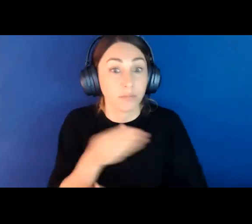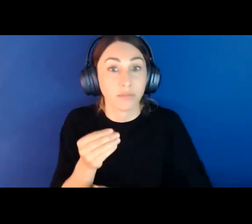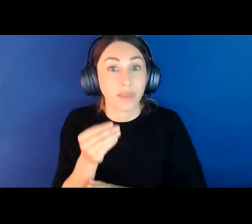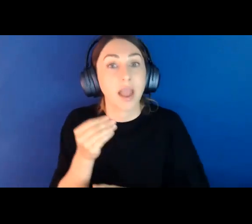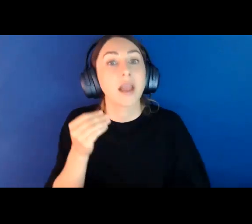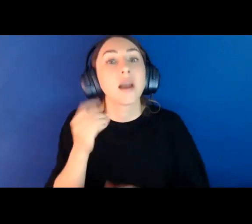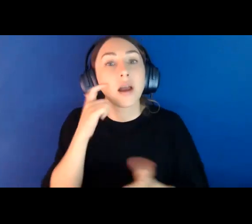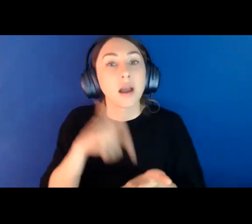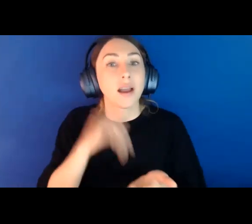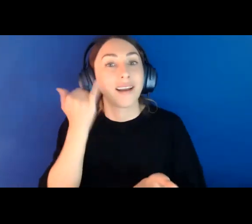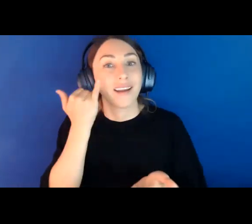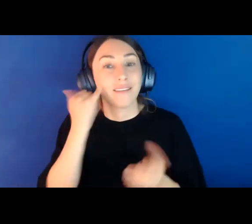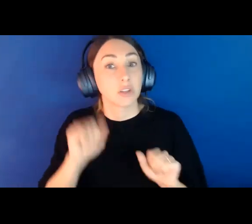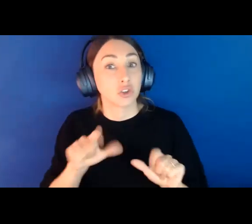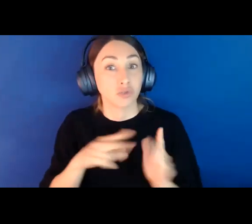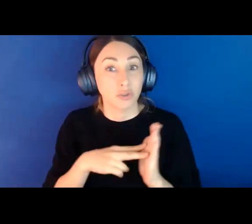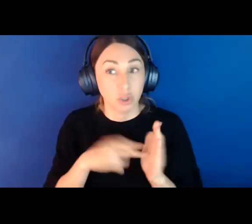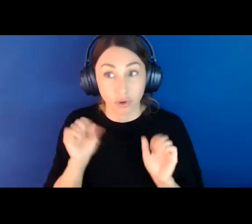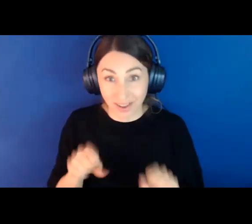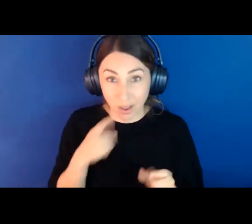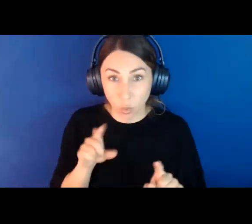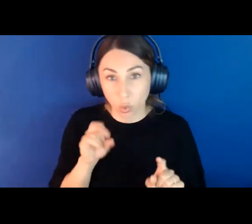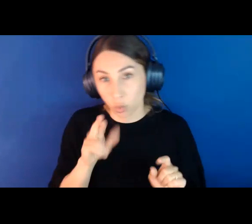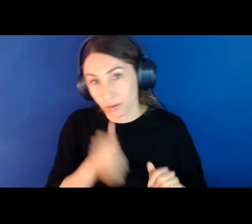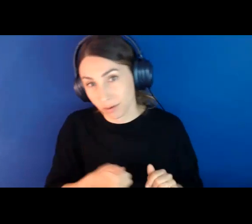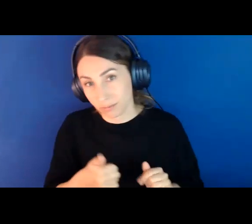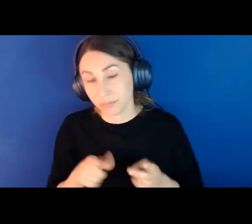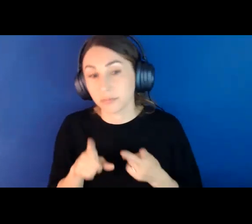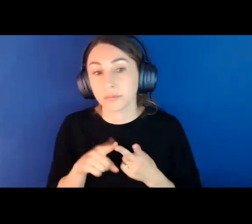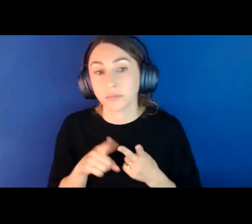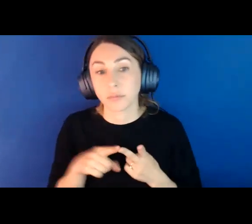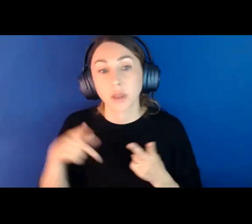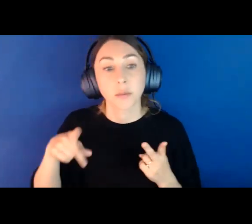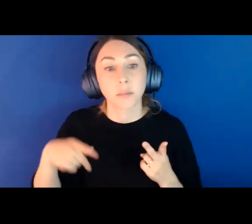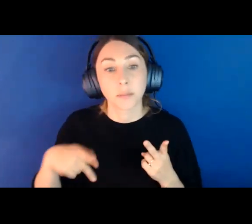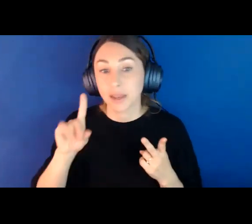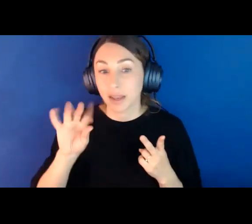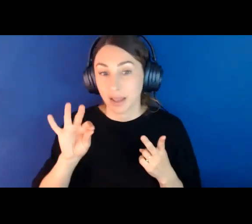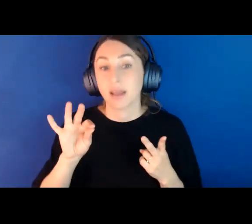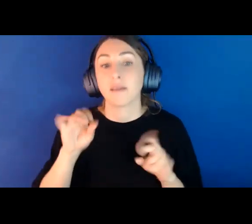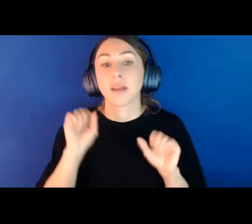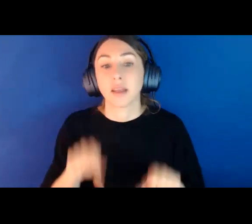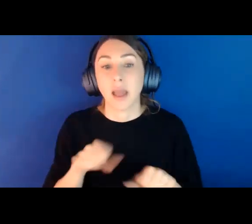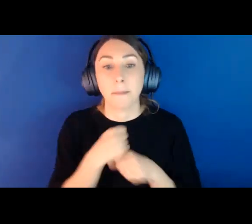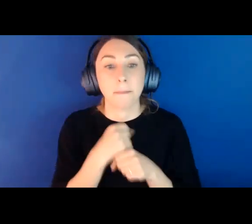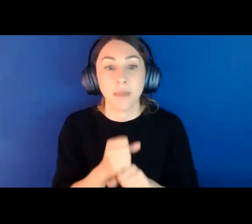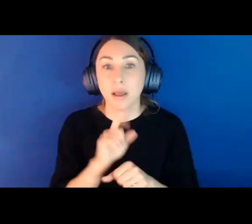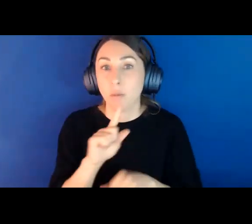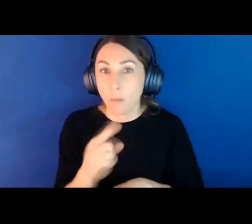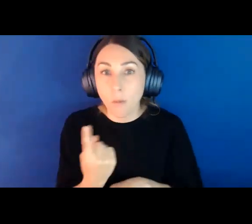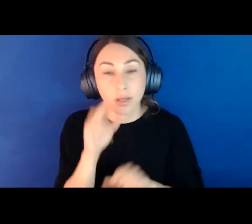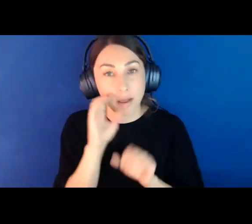a screen reader can handle it. Number two, PDFs can be composed solely